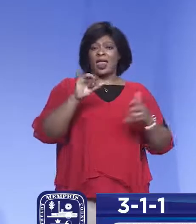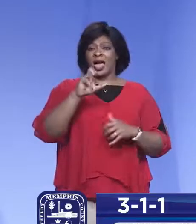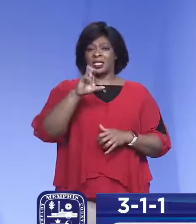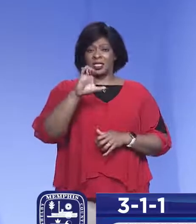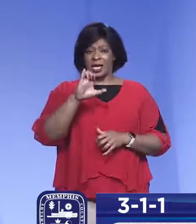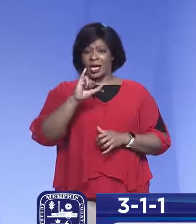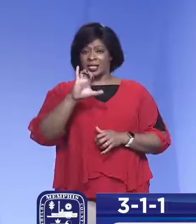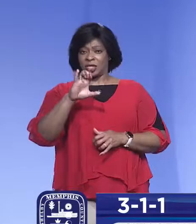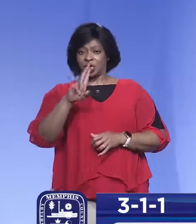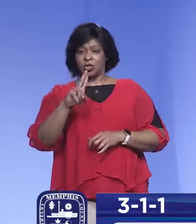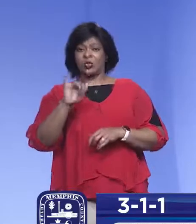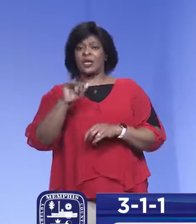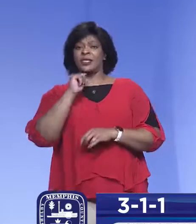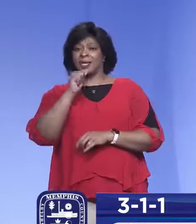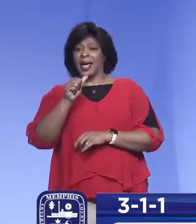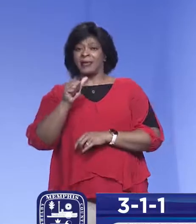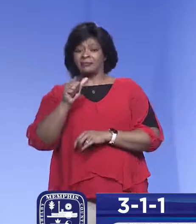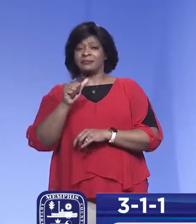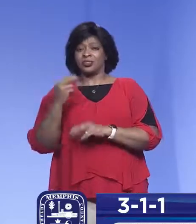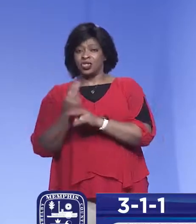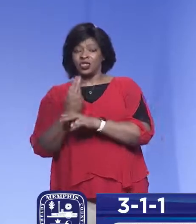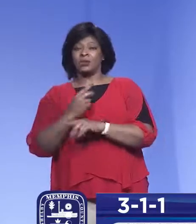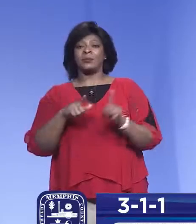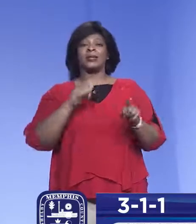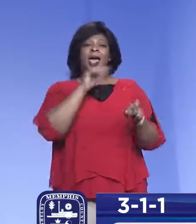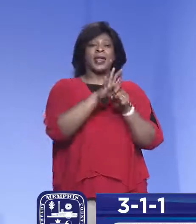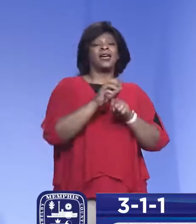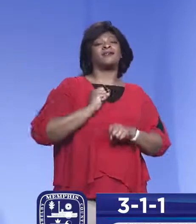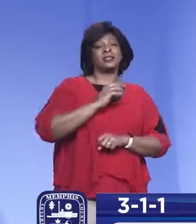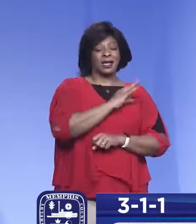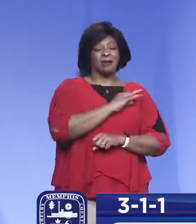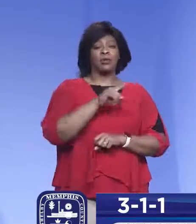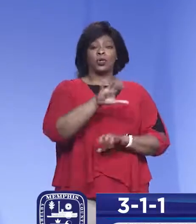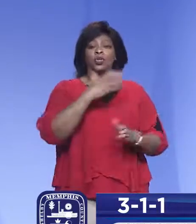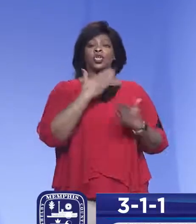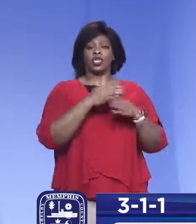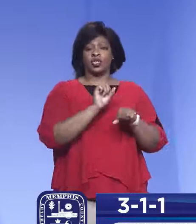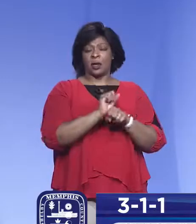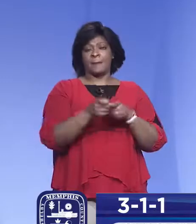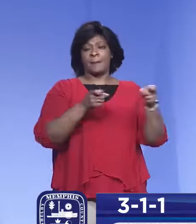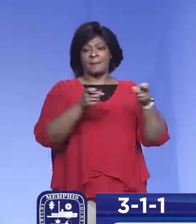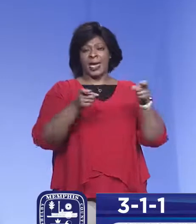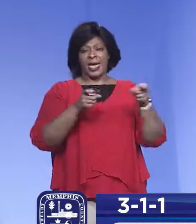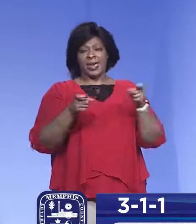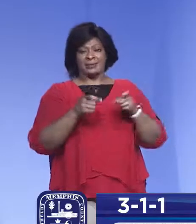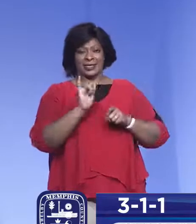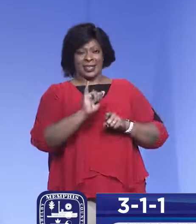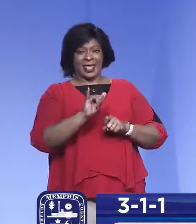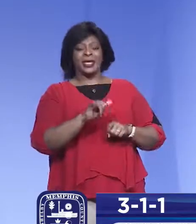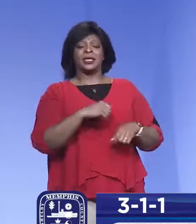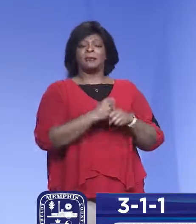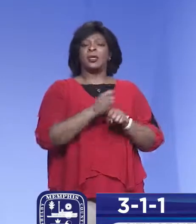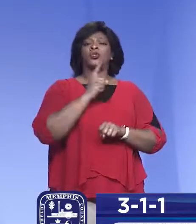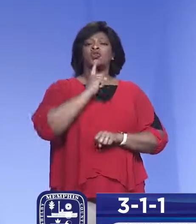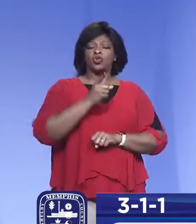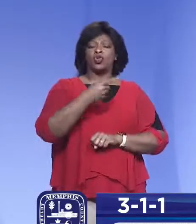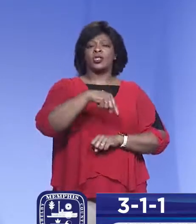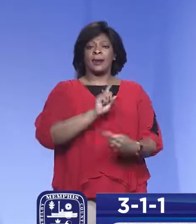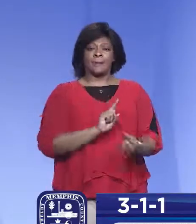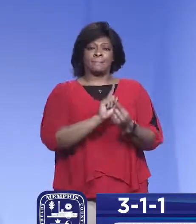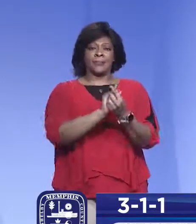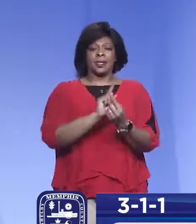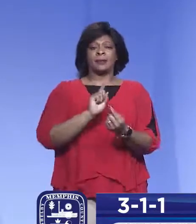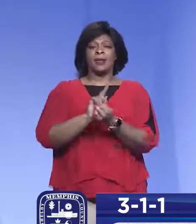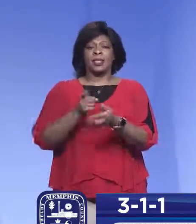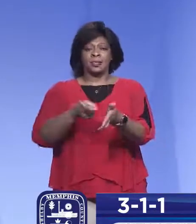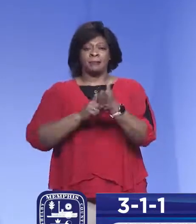that's unused but staffed. And so they are doing a good job of managing their census today to try to ensure that they meet the